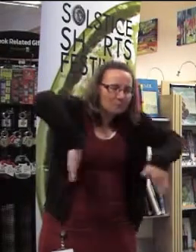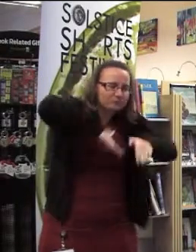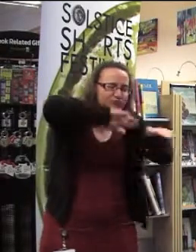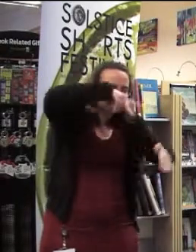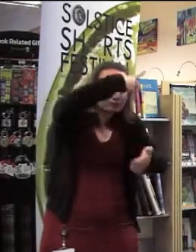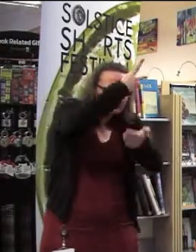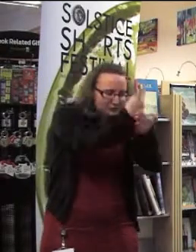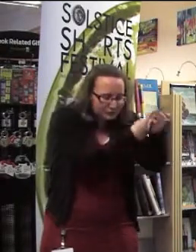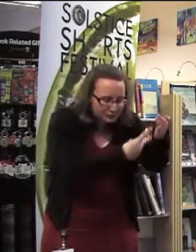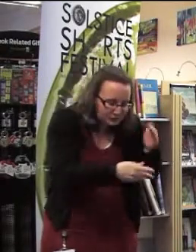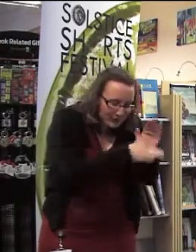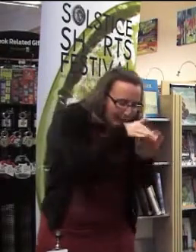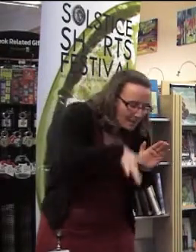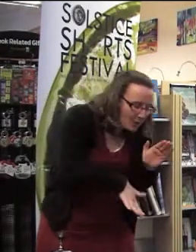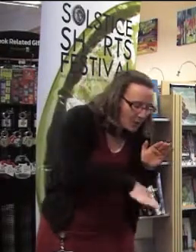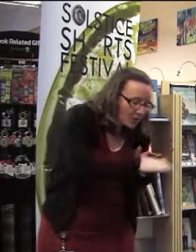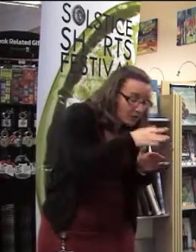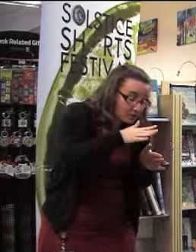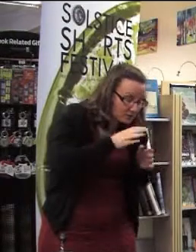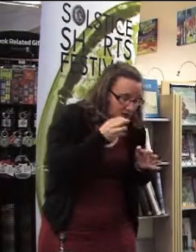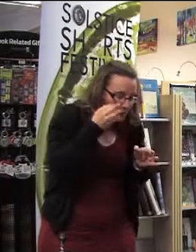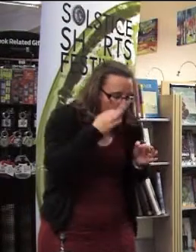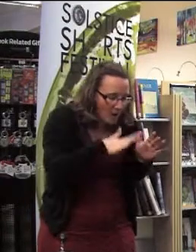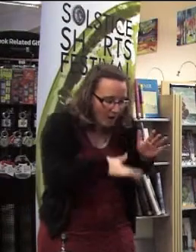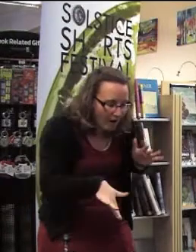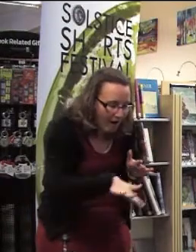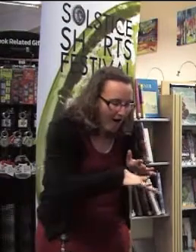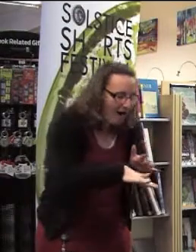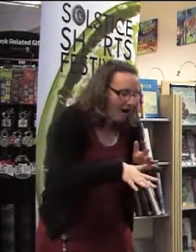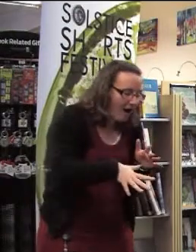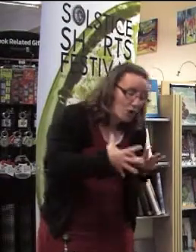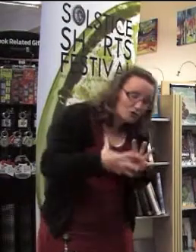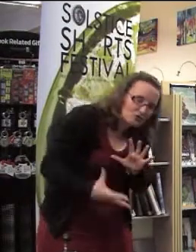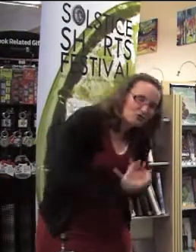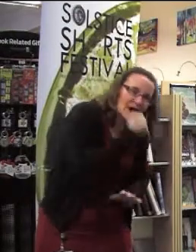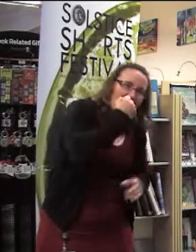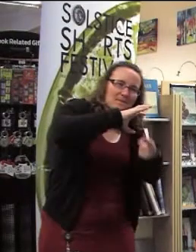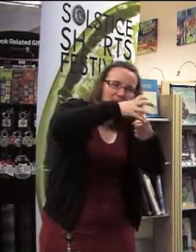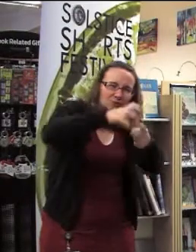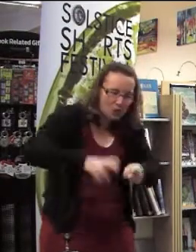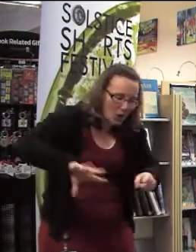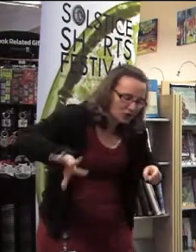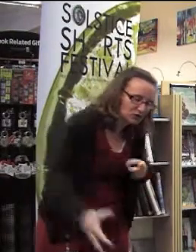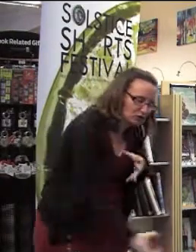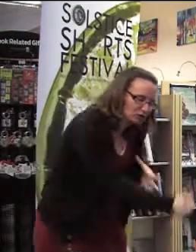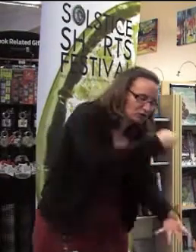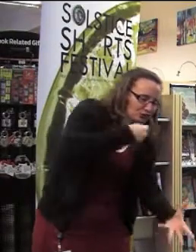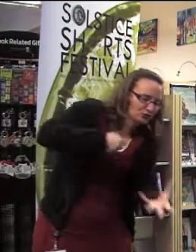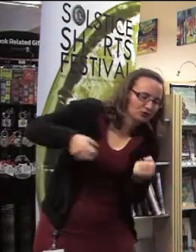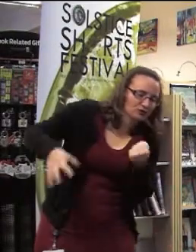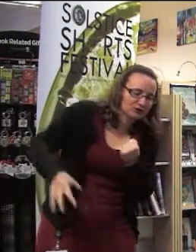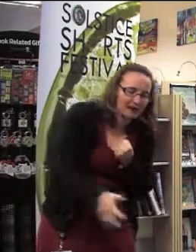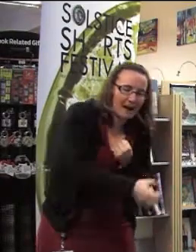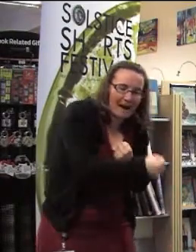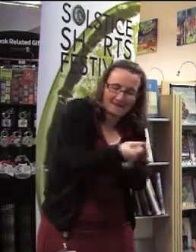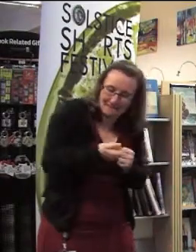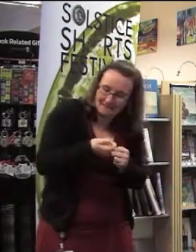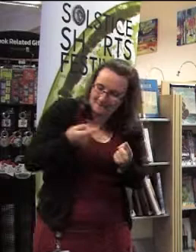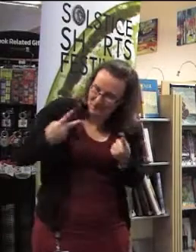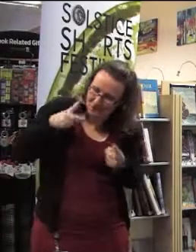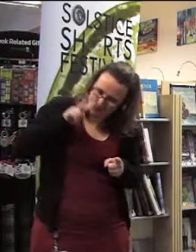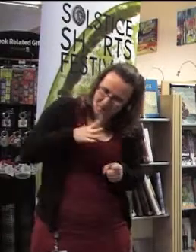water, over and over and over. I'll grab fistfuls of those luminous white stones we once saw shining